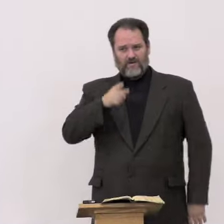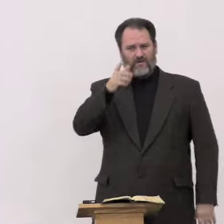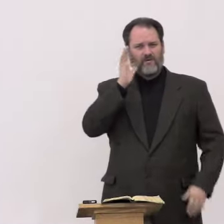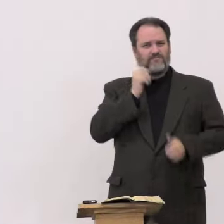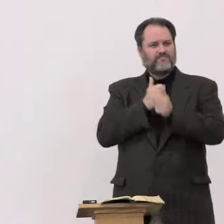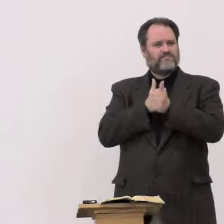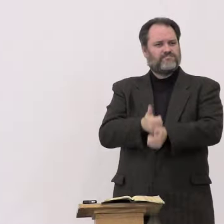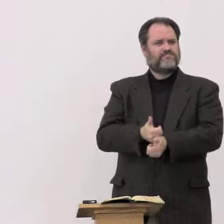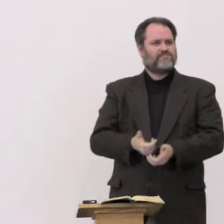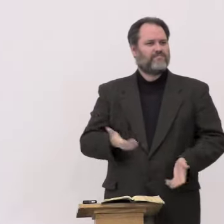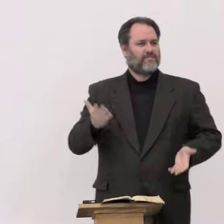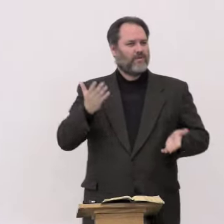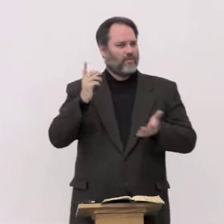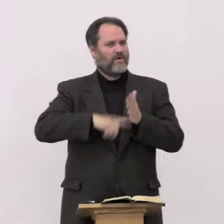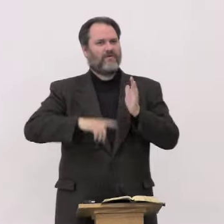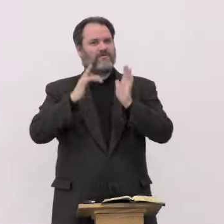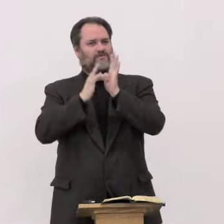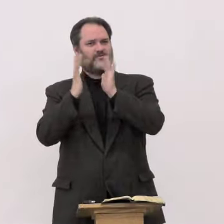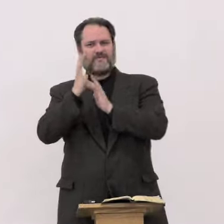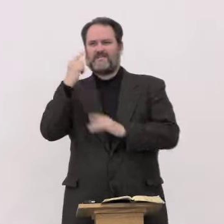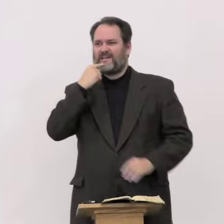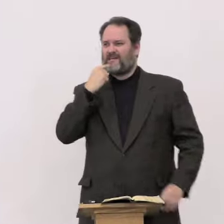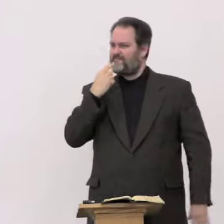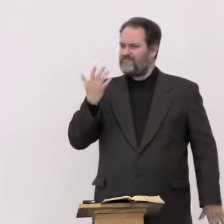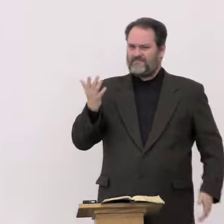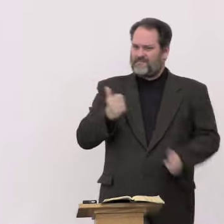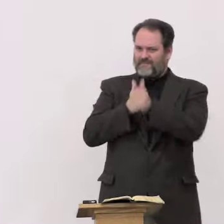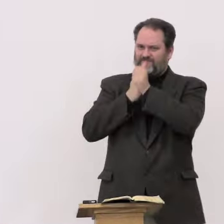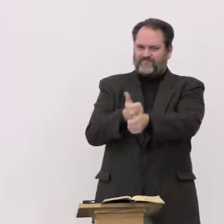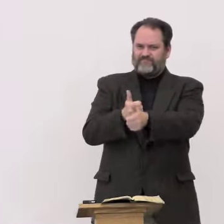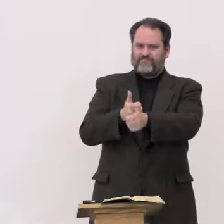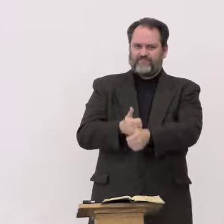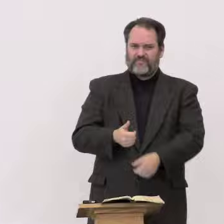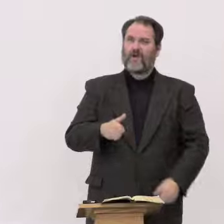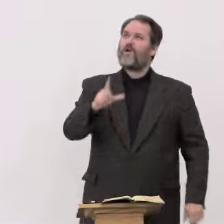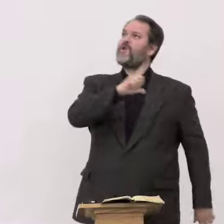if the Holy Spirit is in your heart, you will follow what Jesus says.